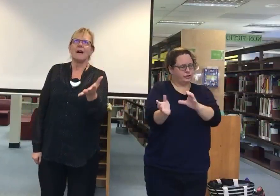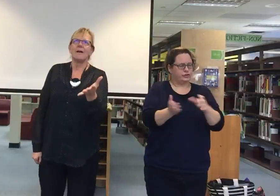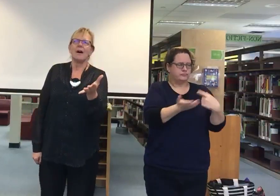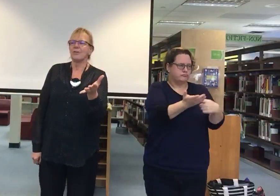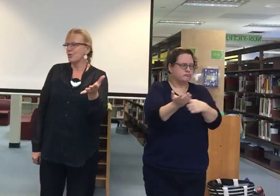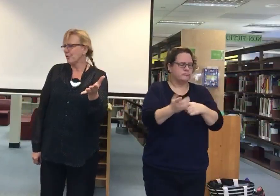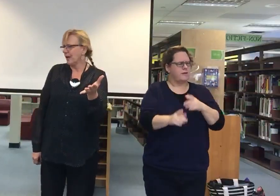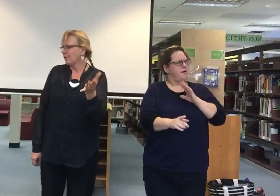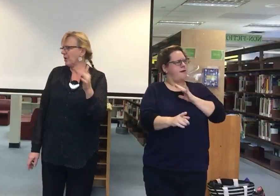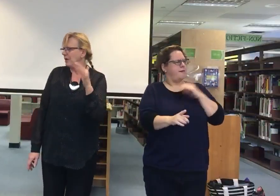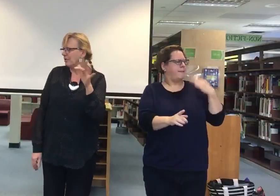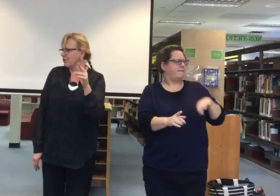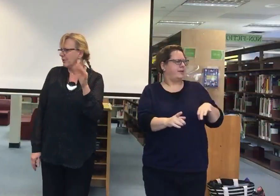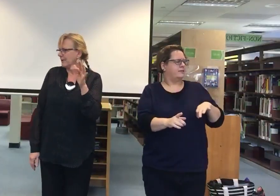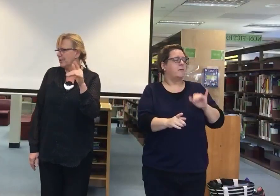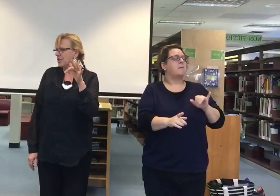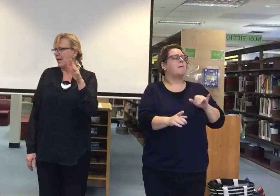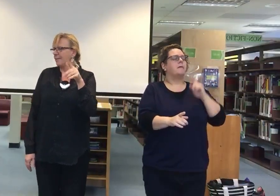approached